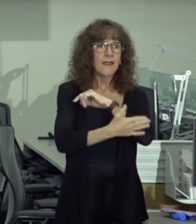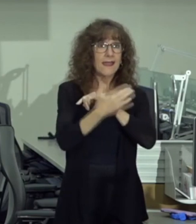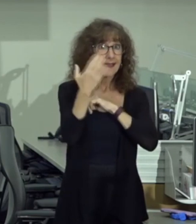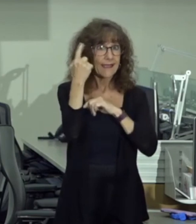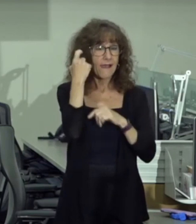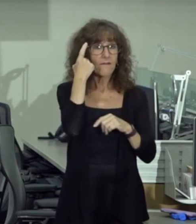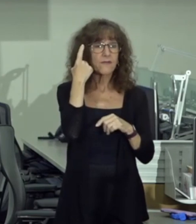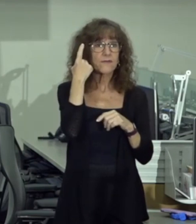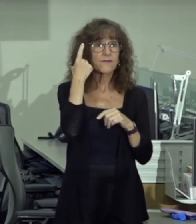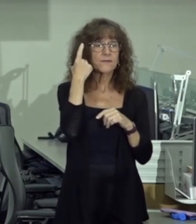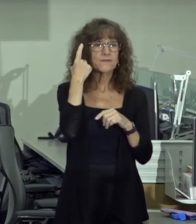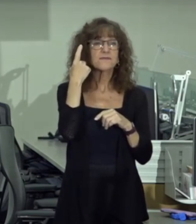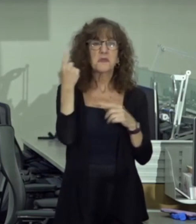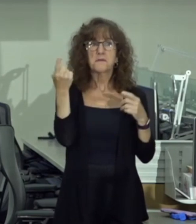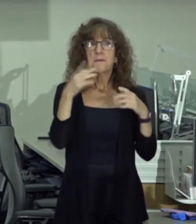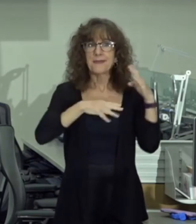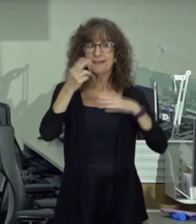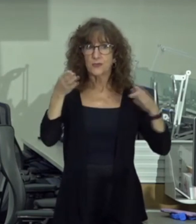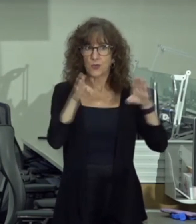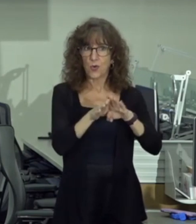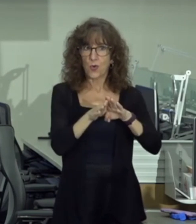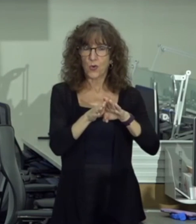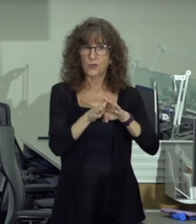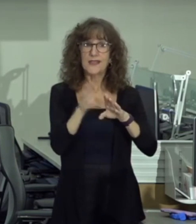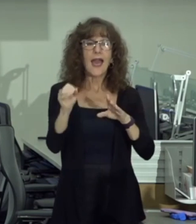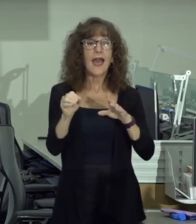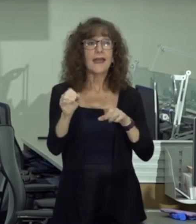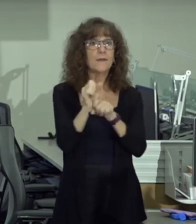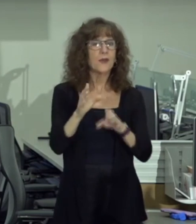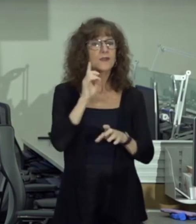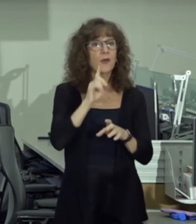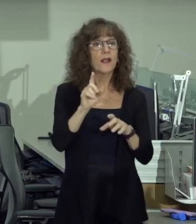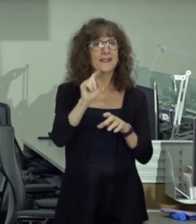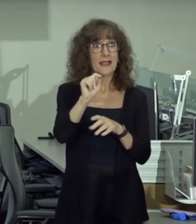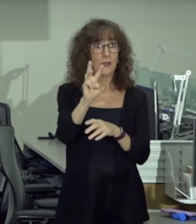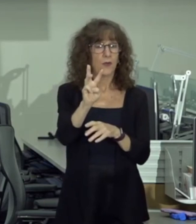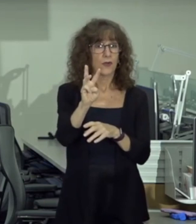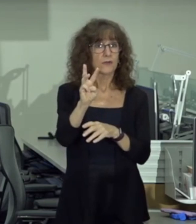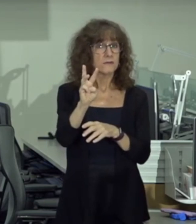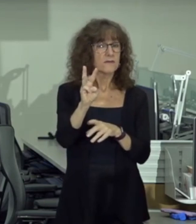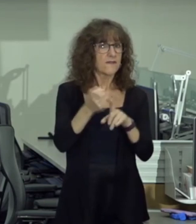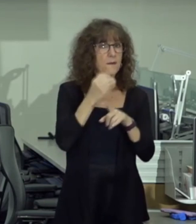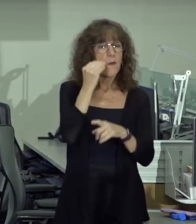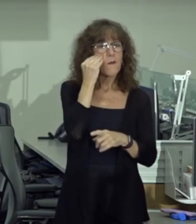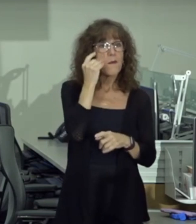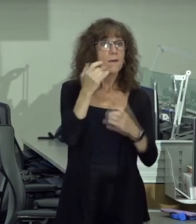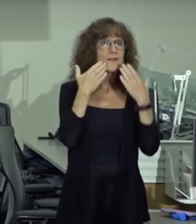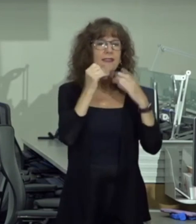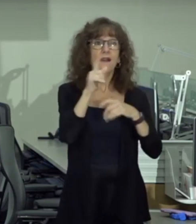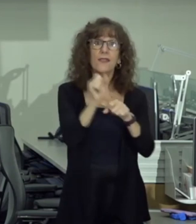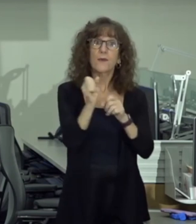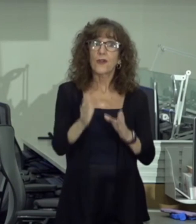remain closed to the general public, and employees must continue to telework. But I do want to reiterate and to thank all